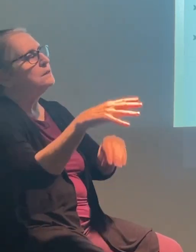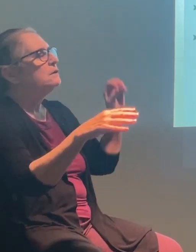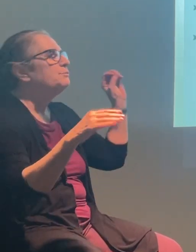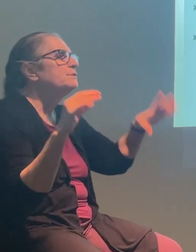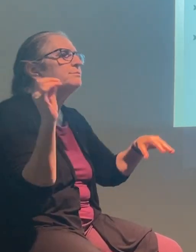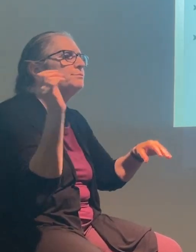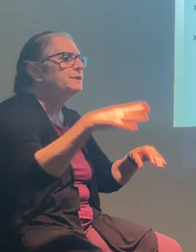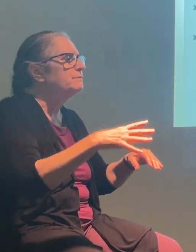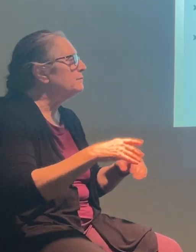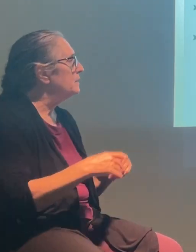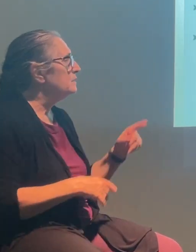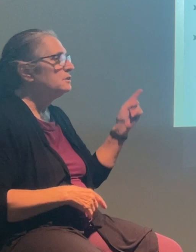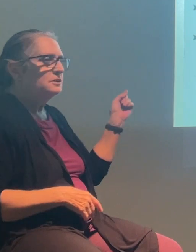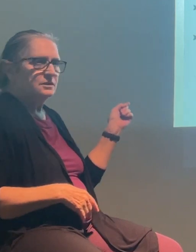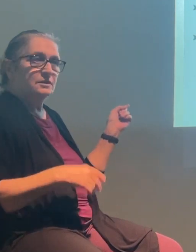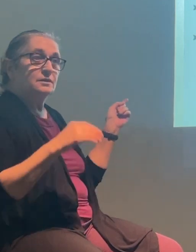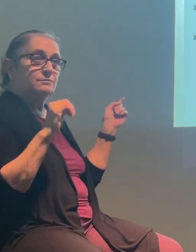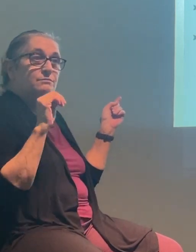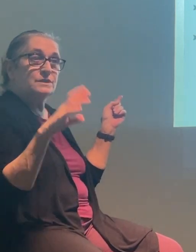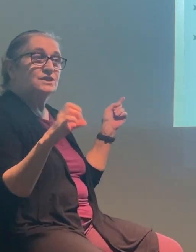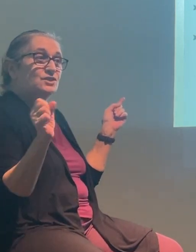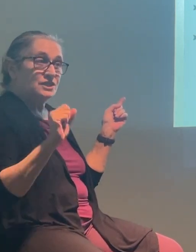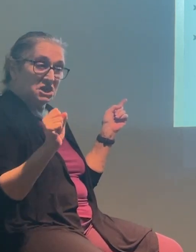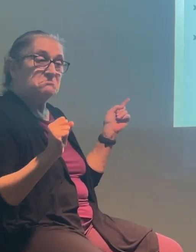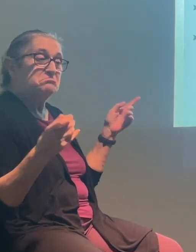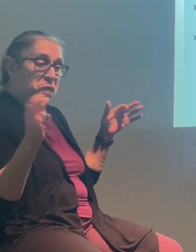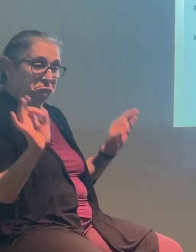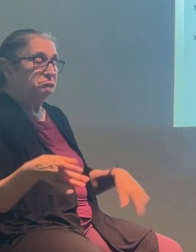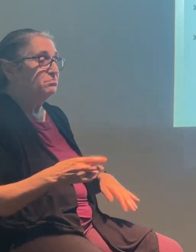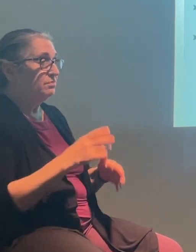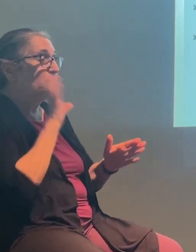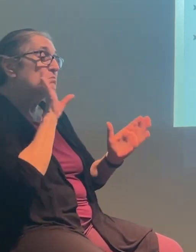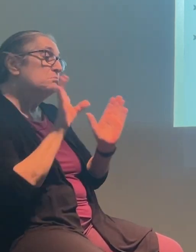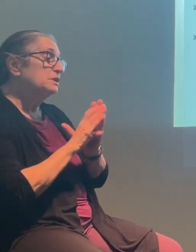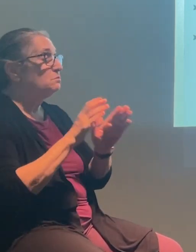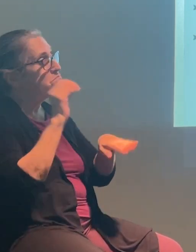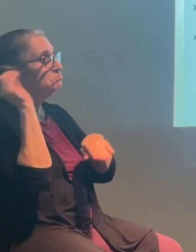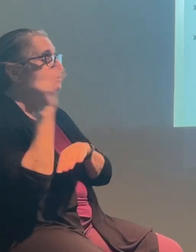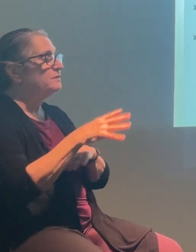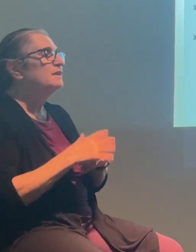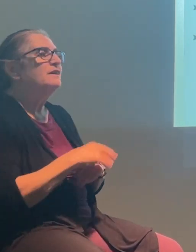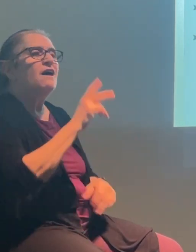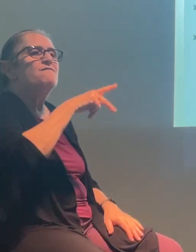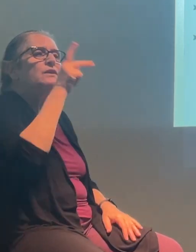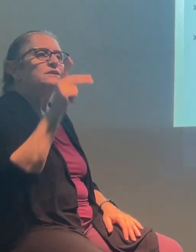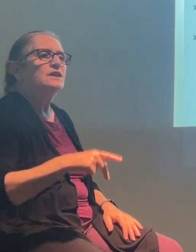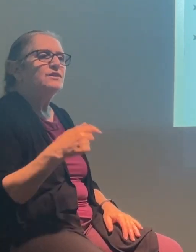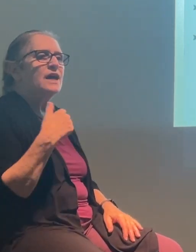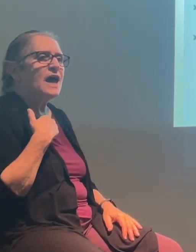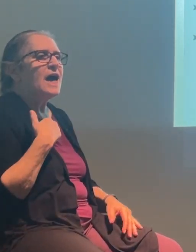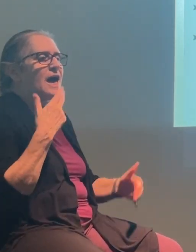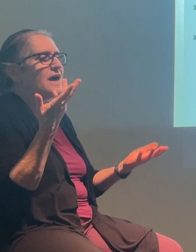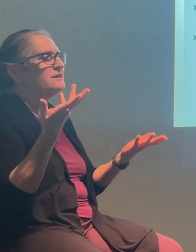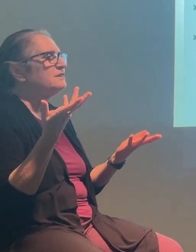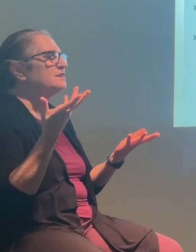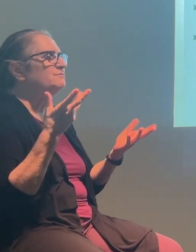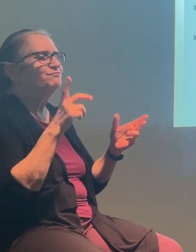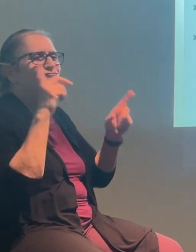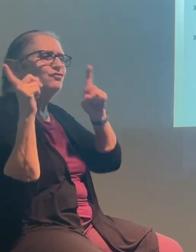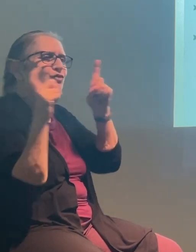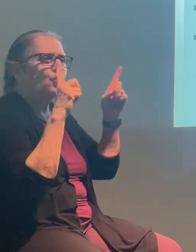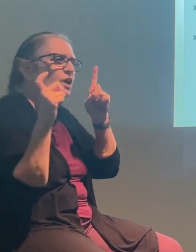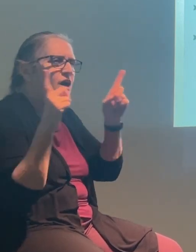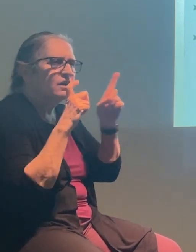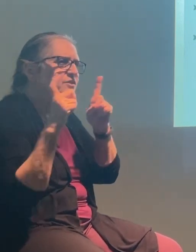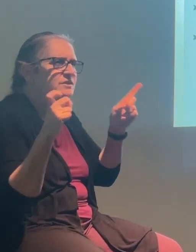and Mr. Steichen, fairly young, decided to do so. So Philadelphia had a photographic salon